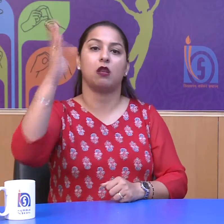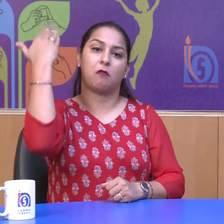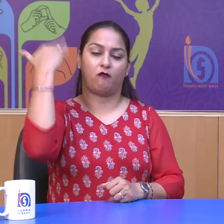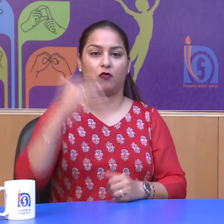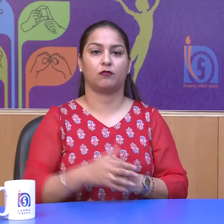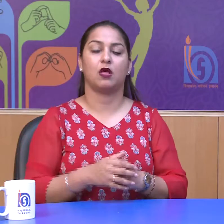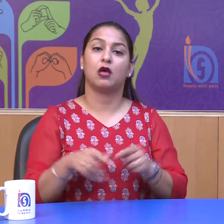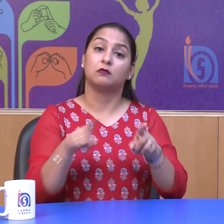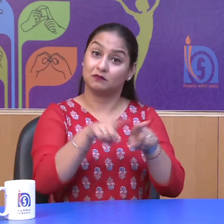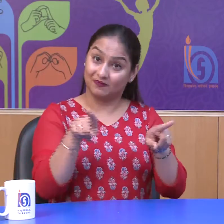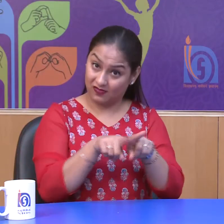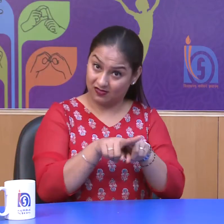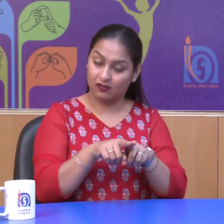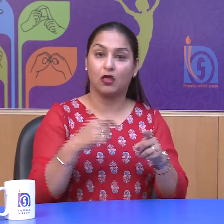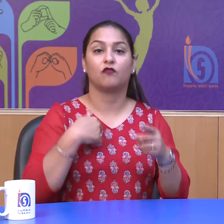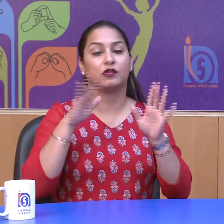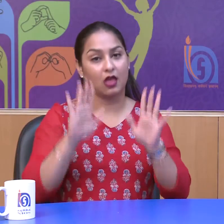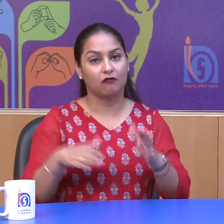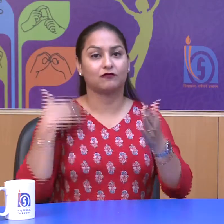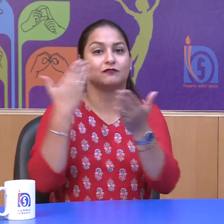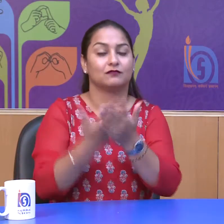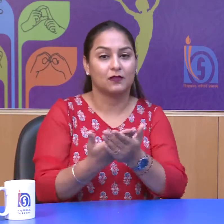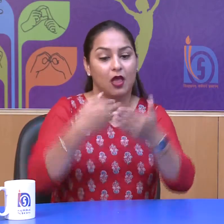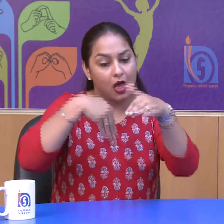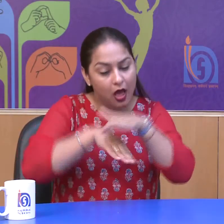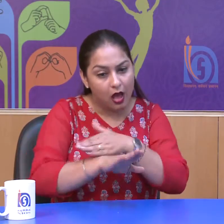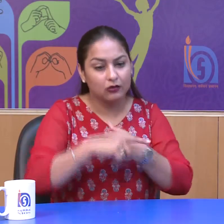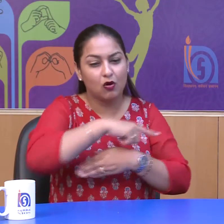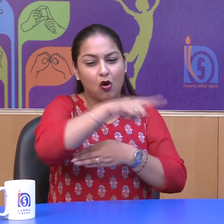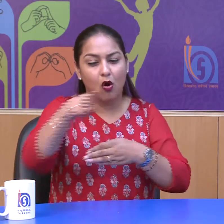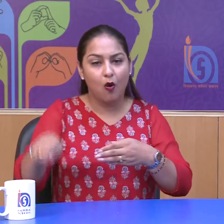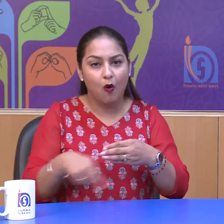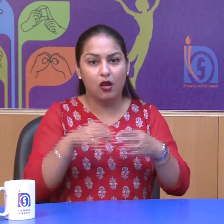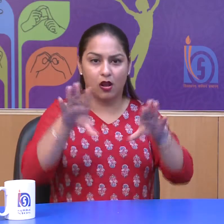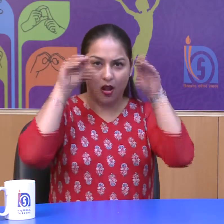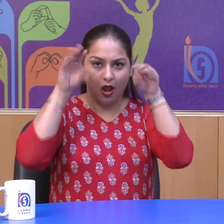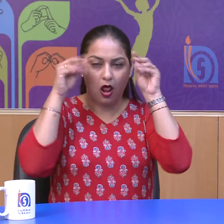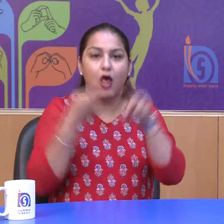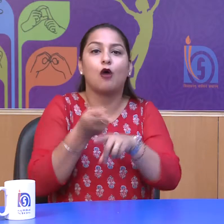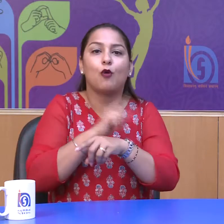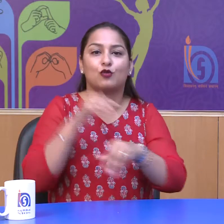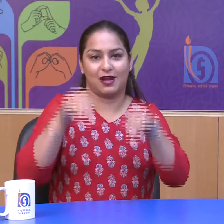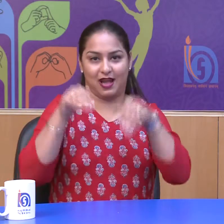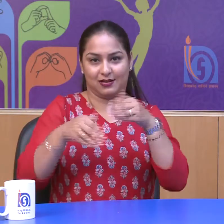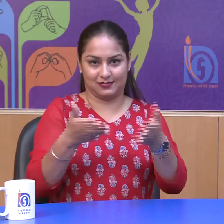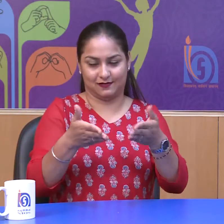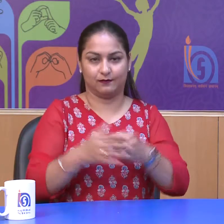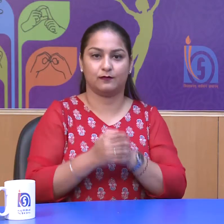With this, we have reached the end of today's lesson. I hope you